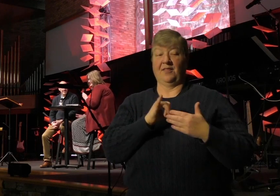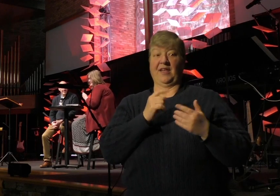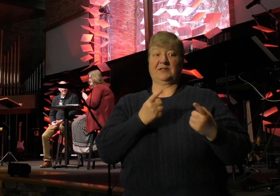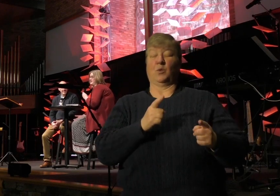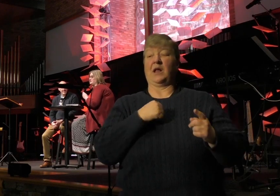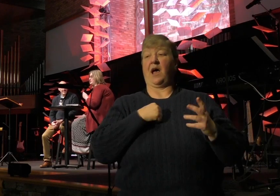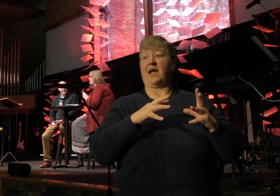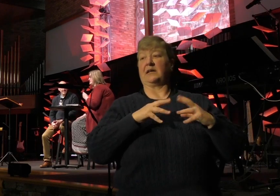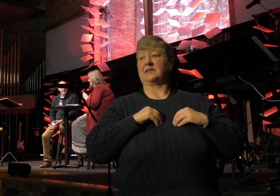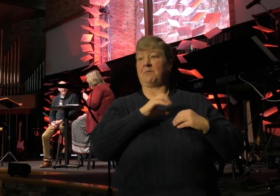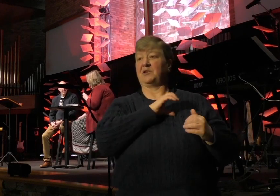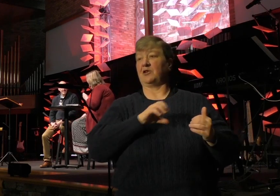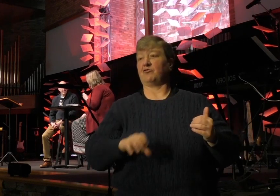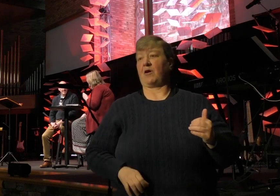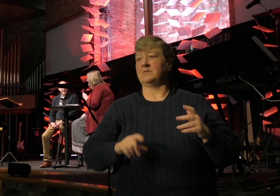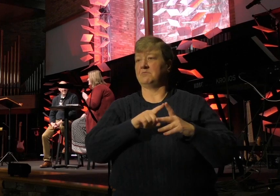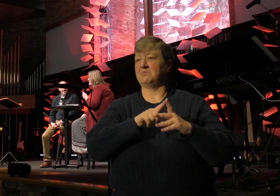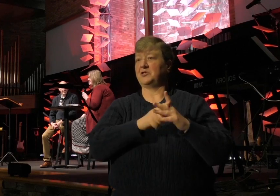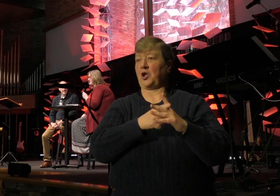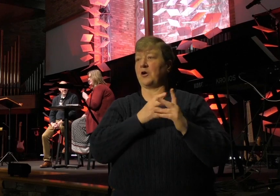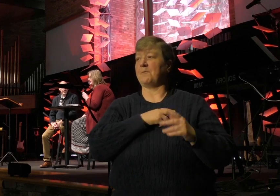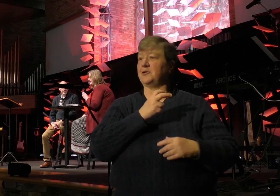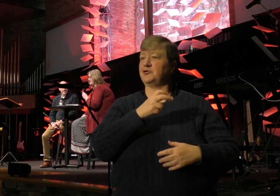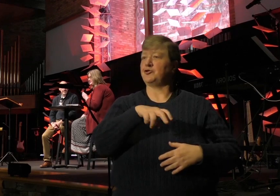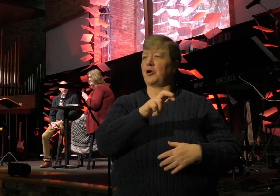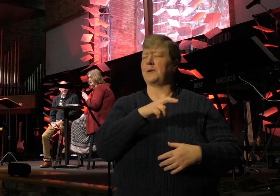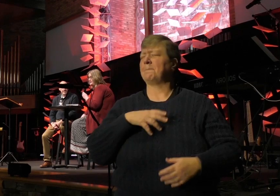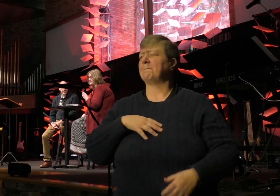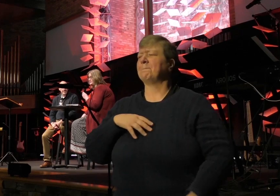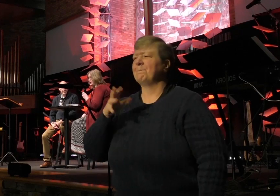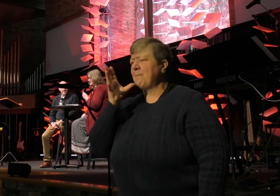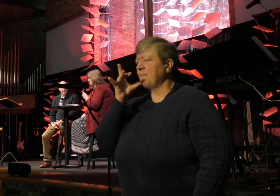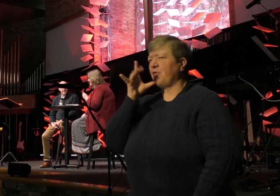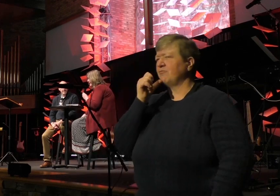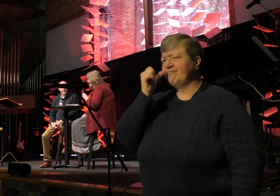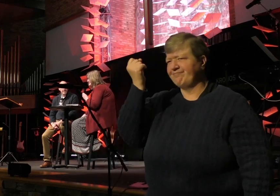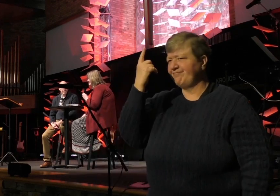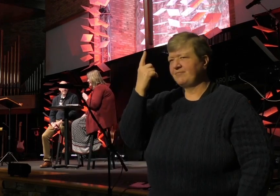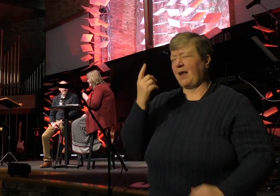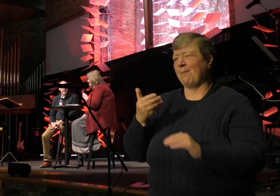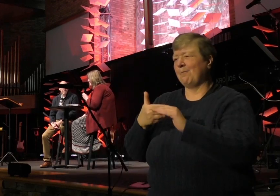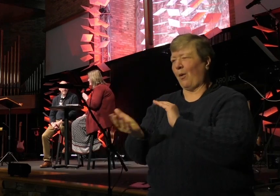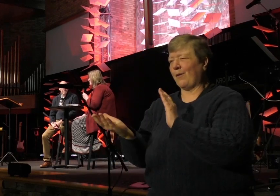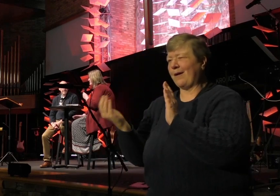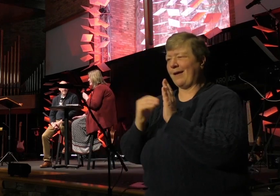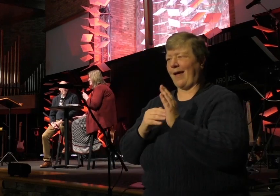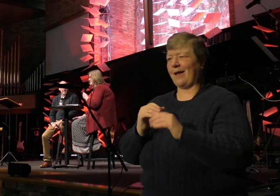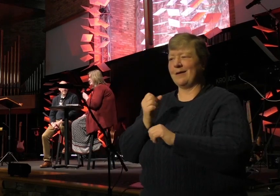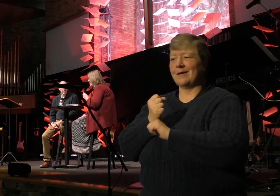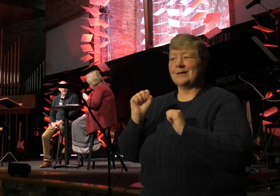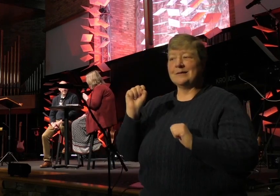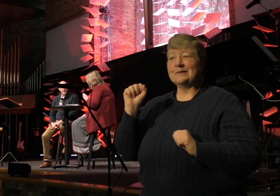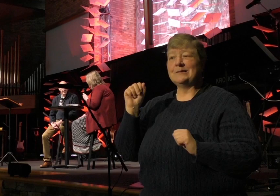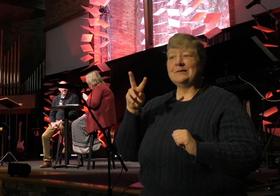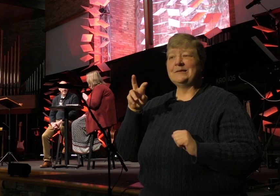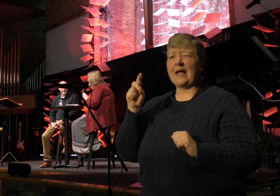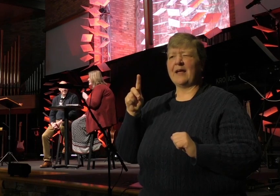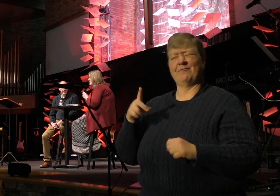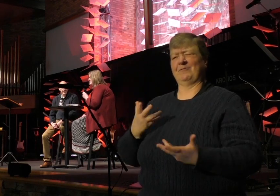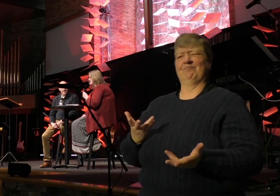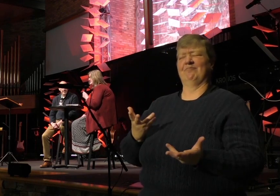and started my journey with Christ. And my mother didn't really understand those words, born again and saved. They weren't really part of her